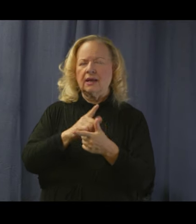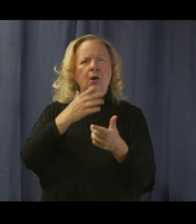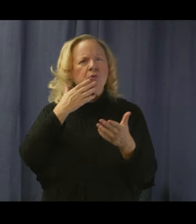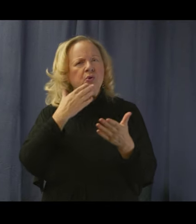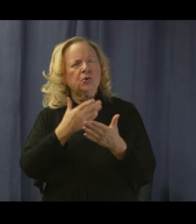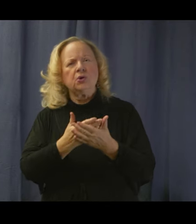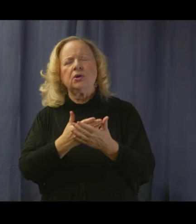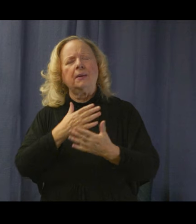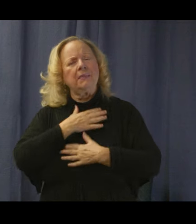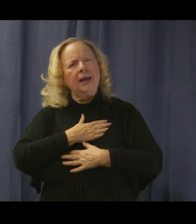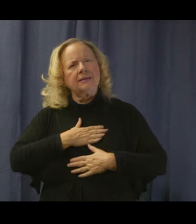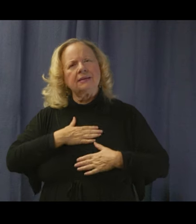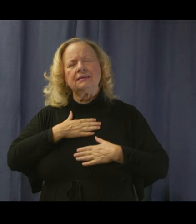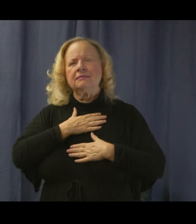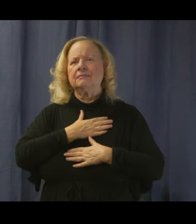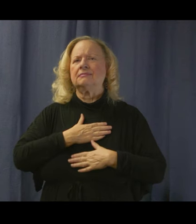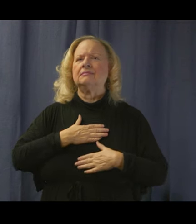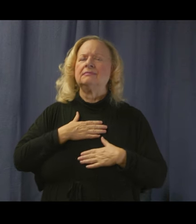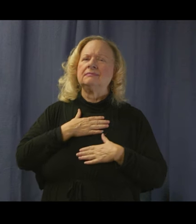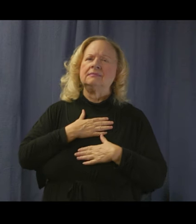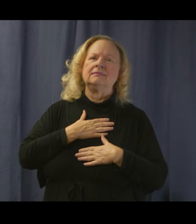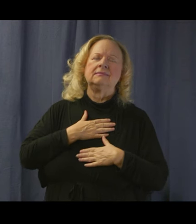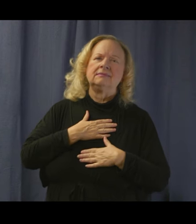Hine mato